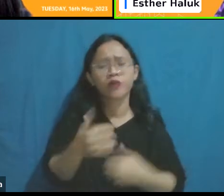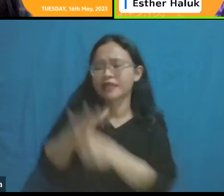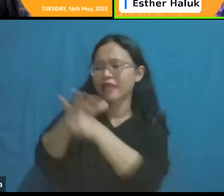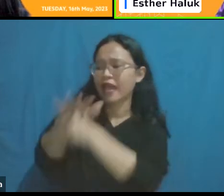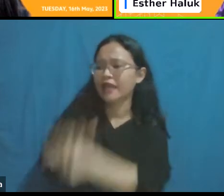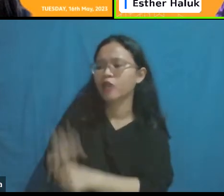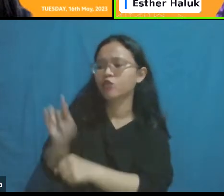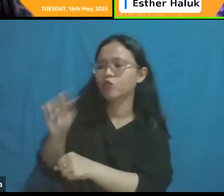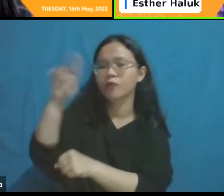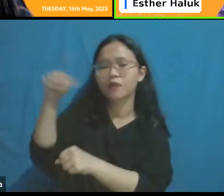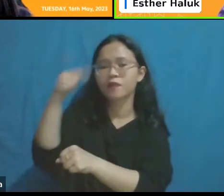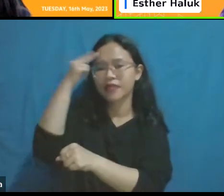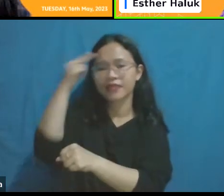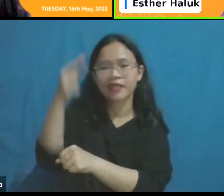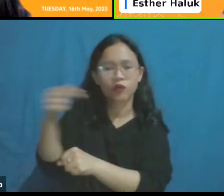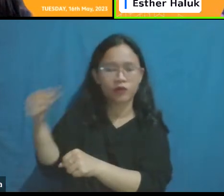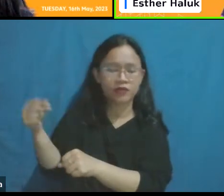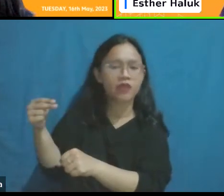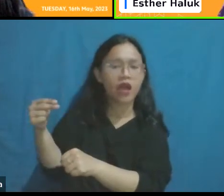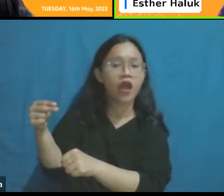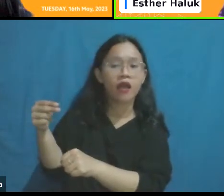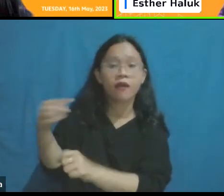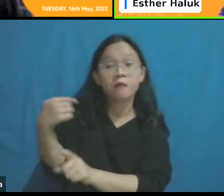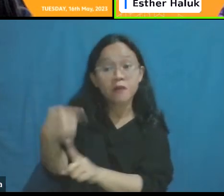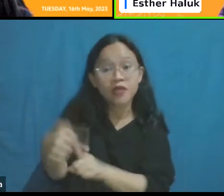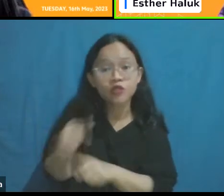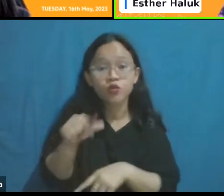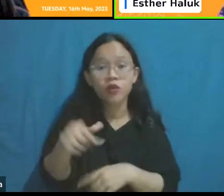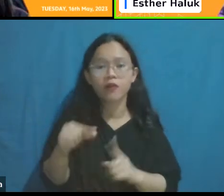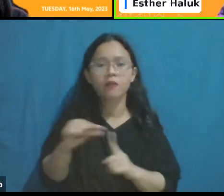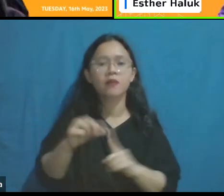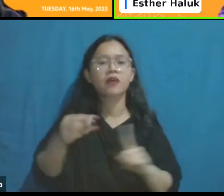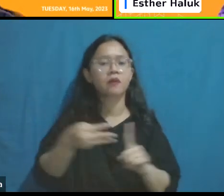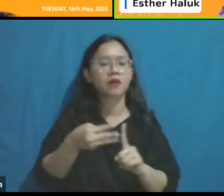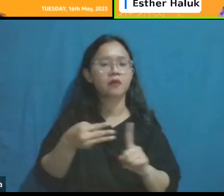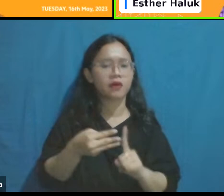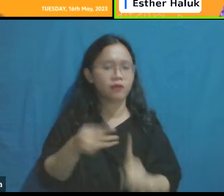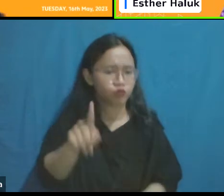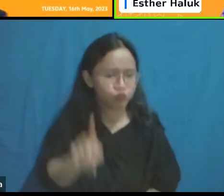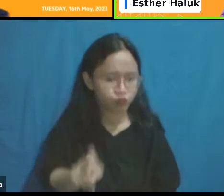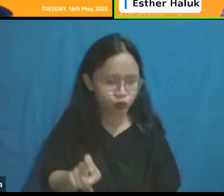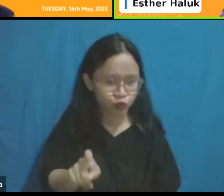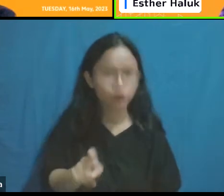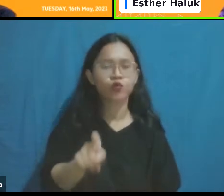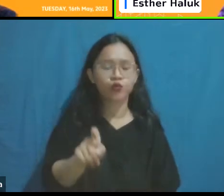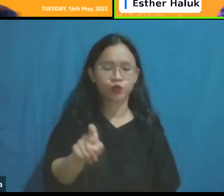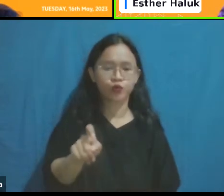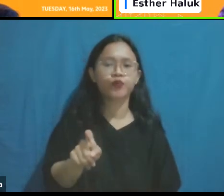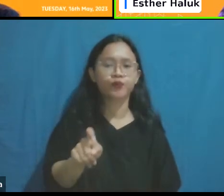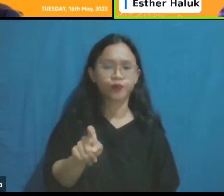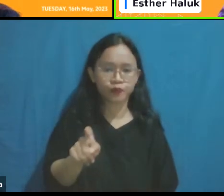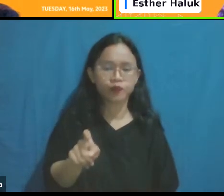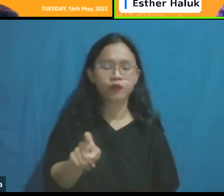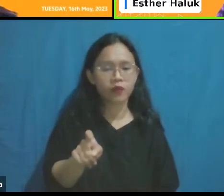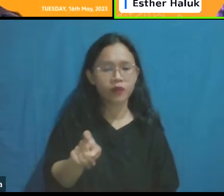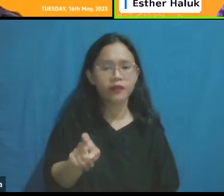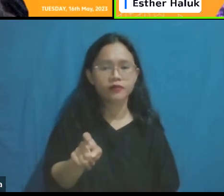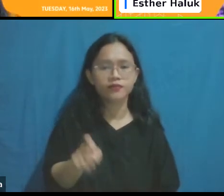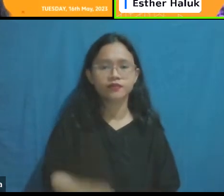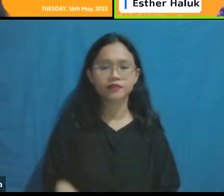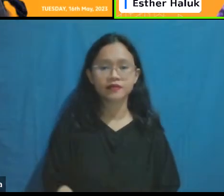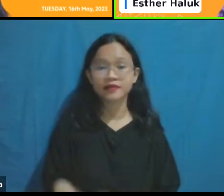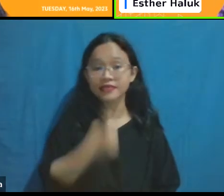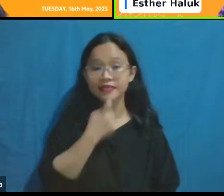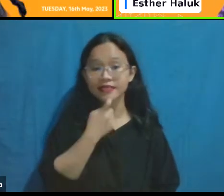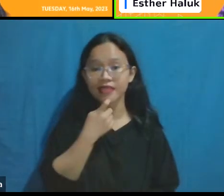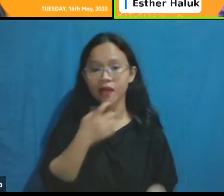to the UN related to our rights that is suppressed right now in West Papua. So